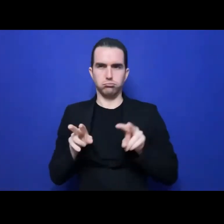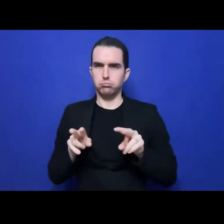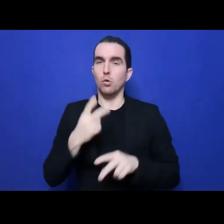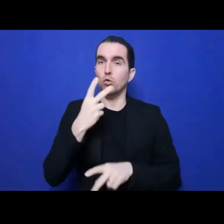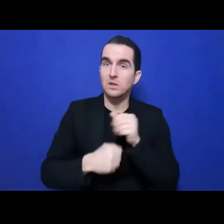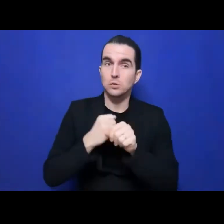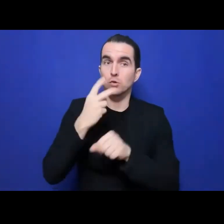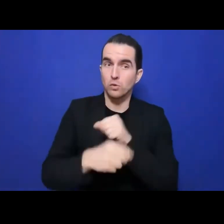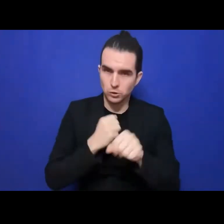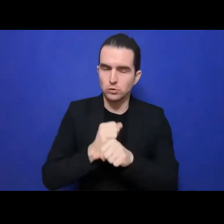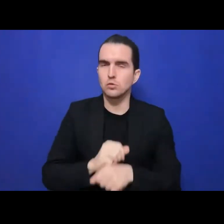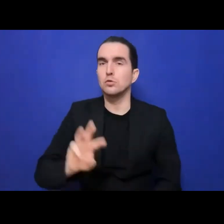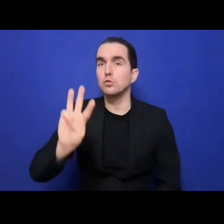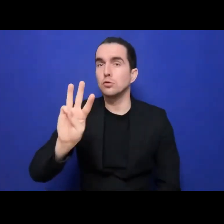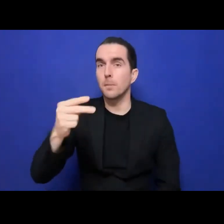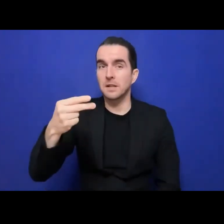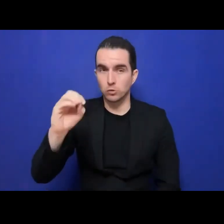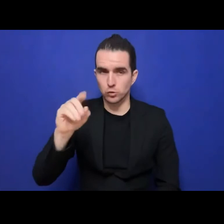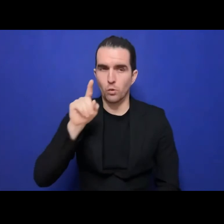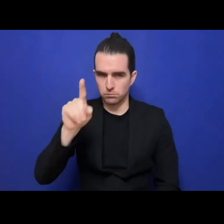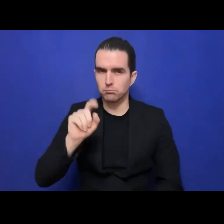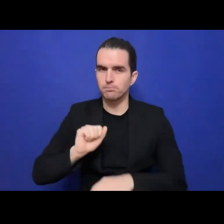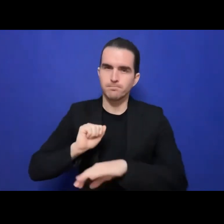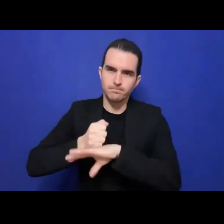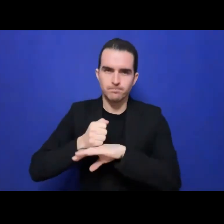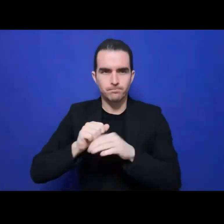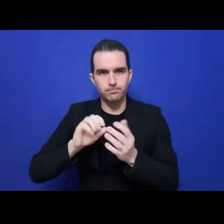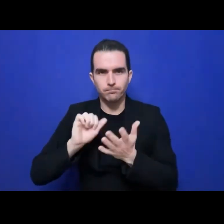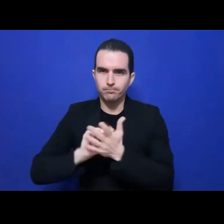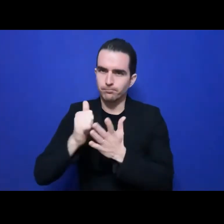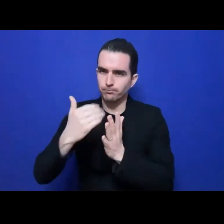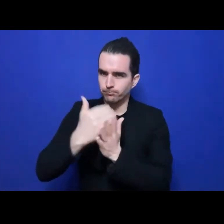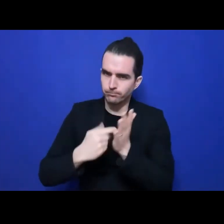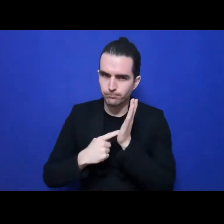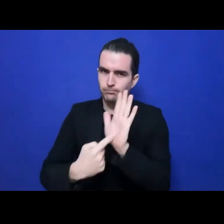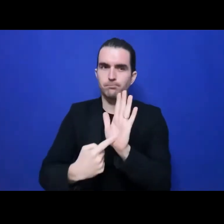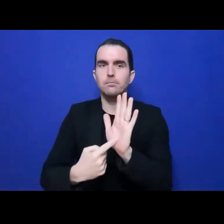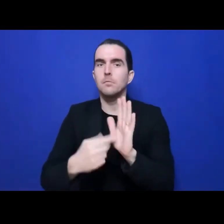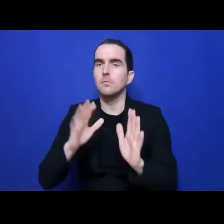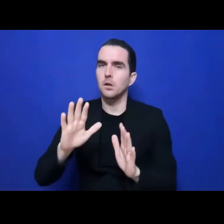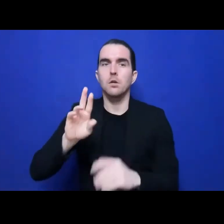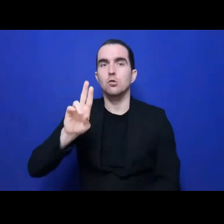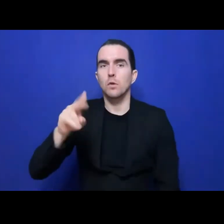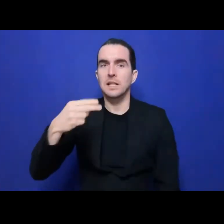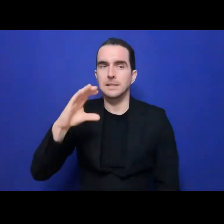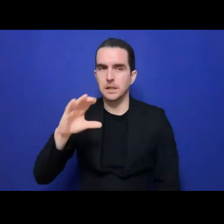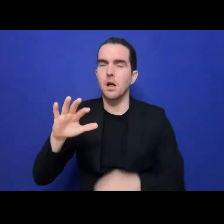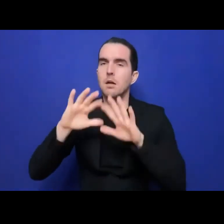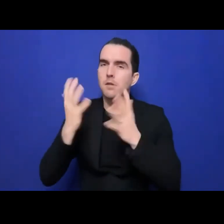service coverage and financial protection. The 2021 report came out a few days